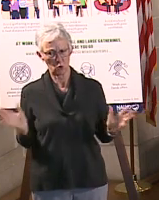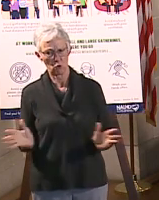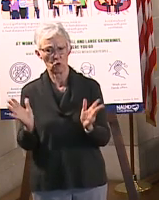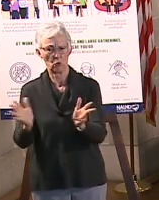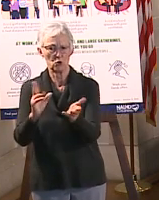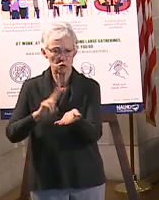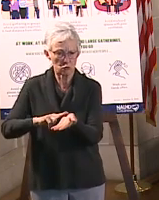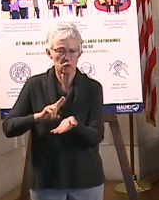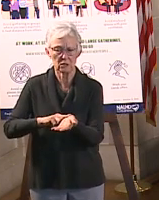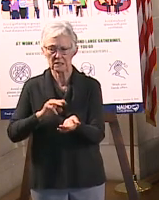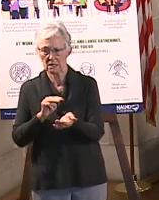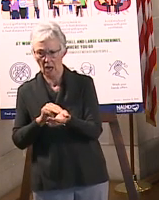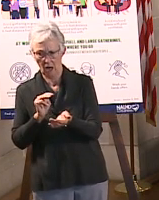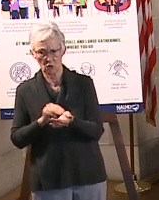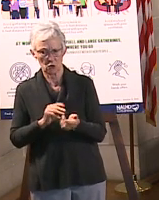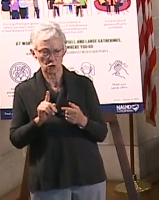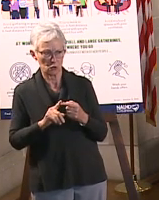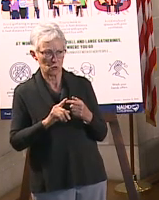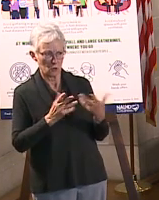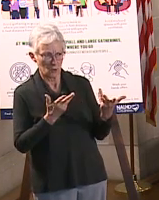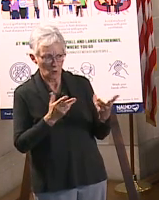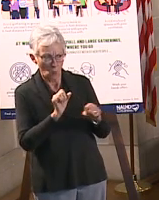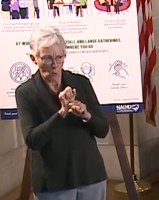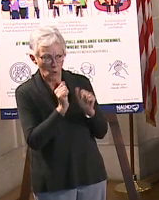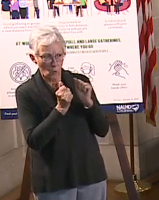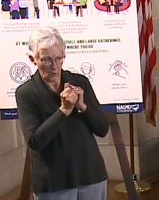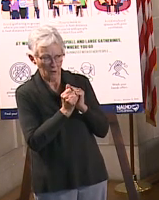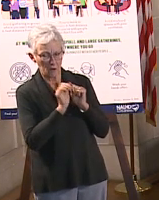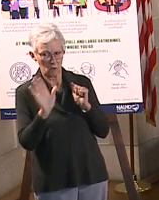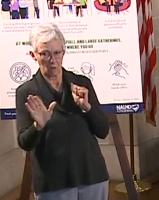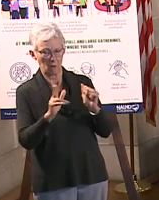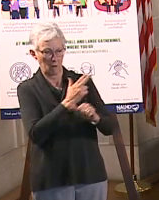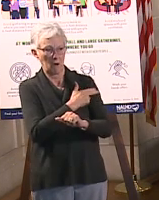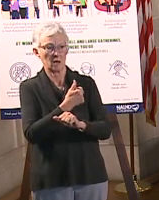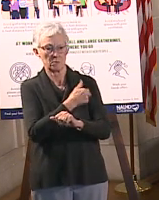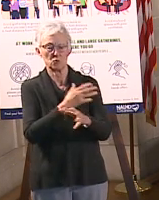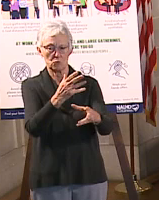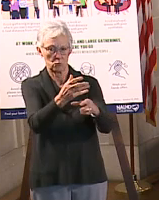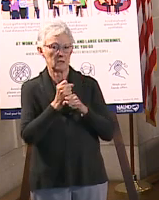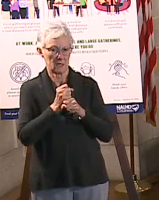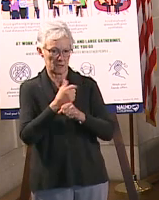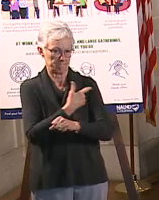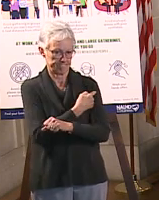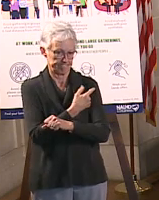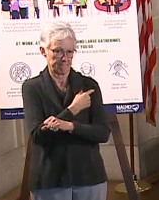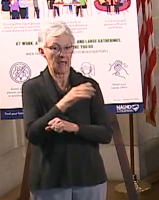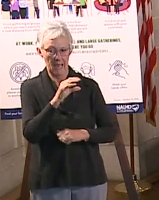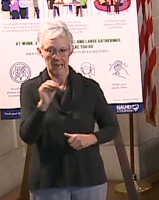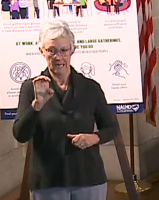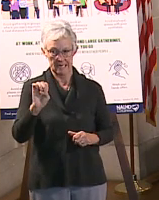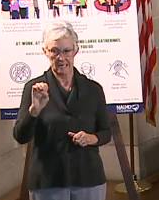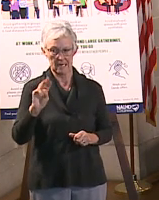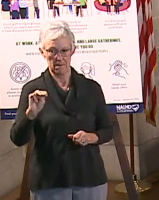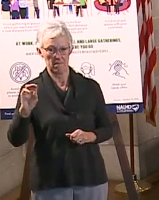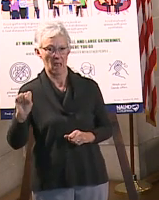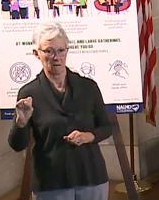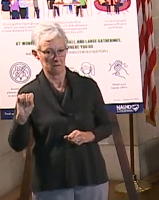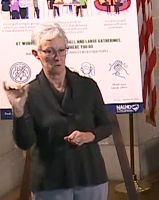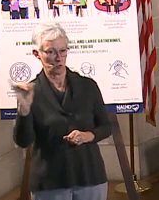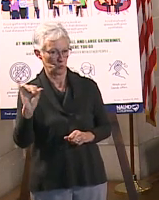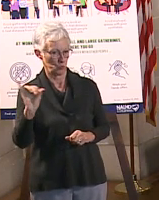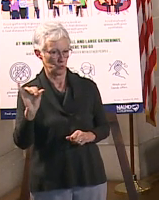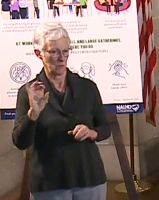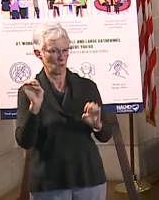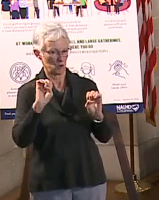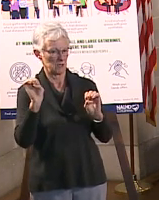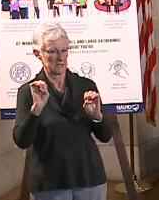to work with your hospitals to be able to get inoculated, and then also EMS as well. Those folks are also included in this